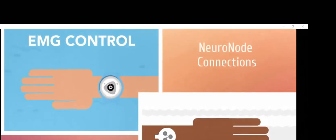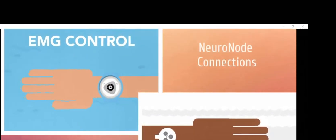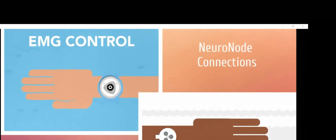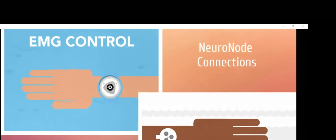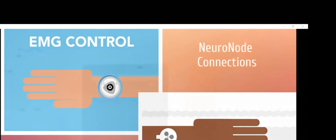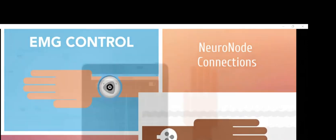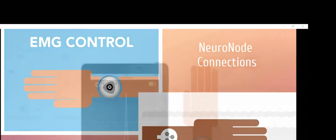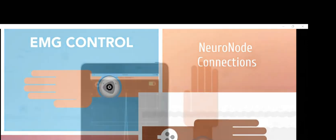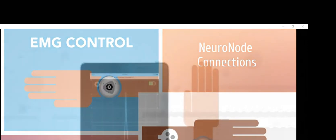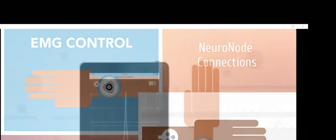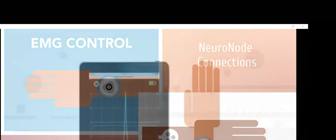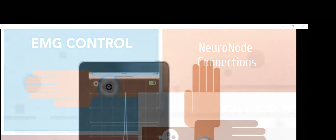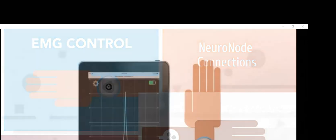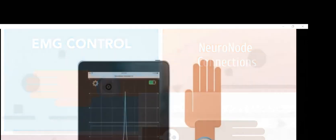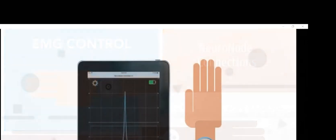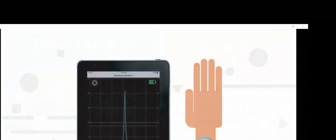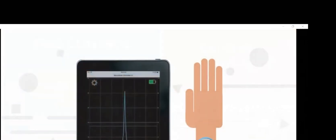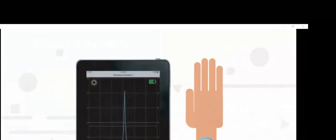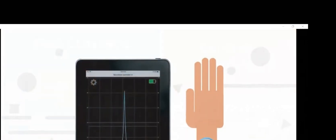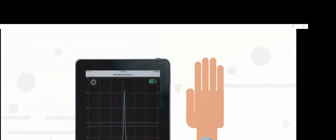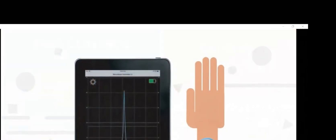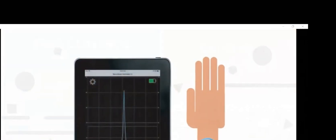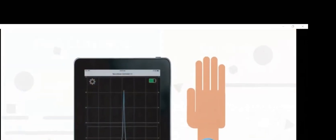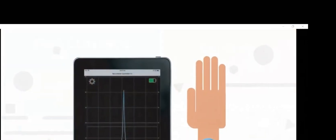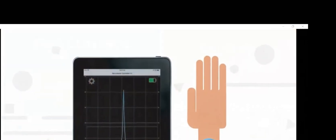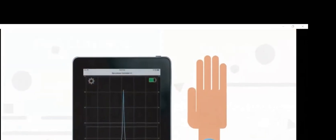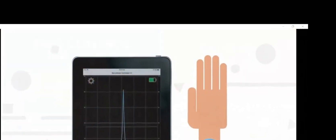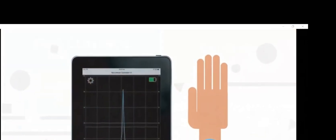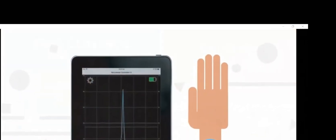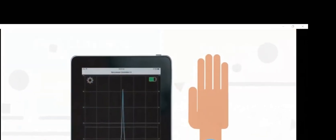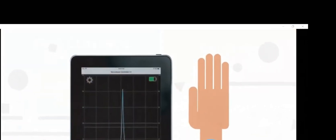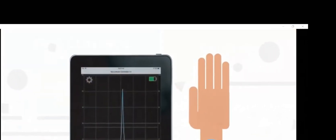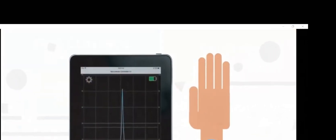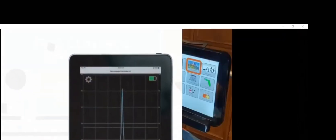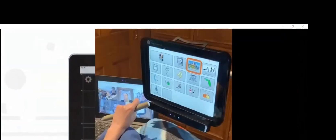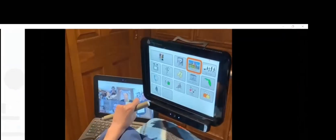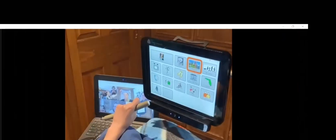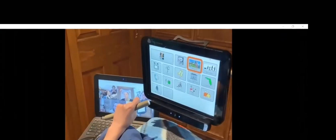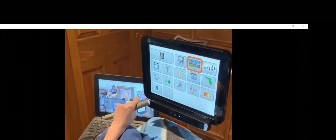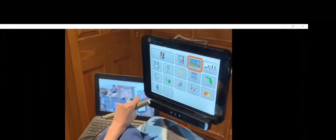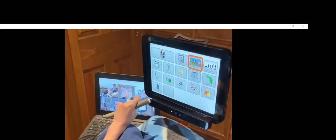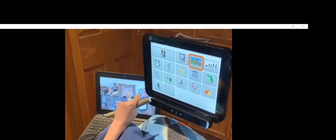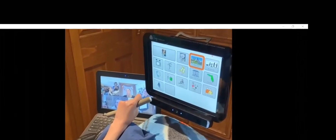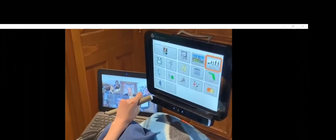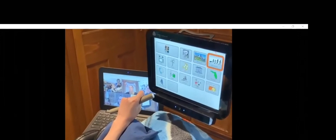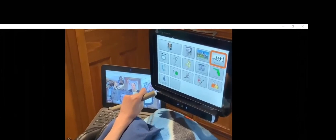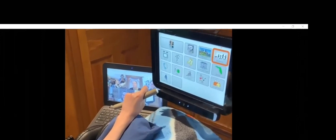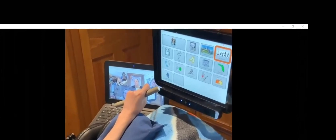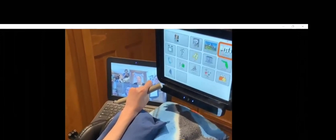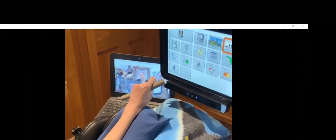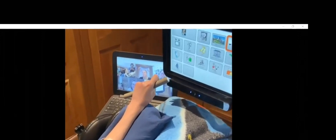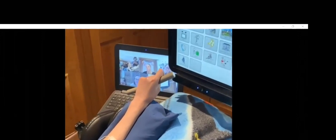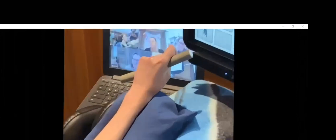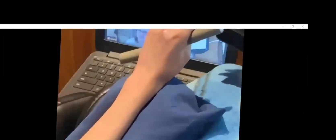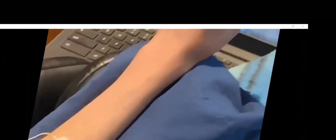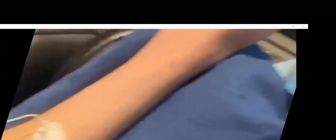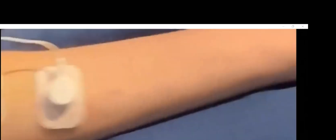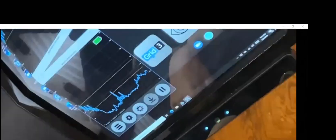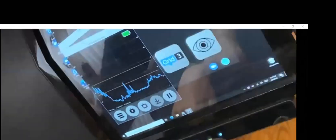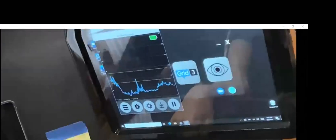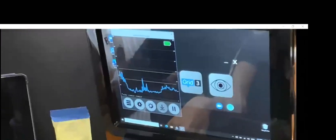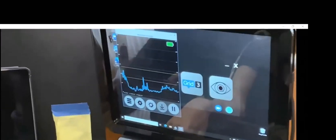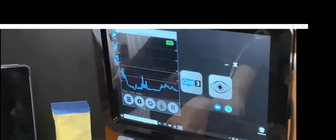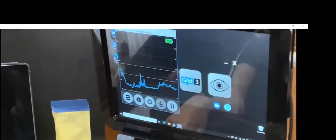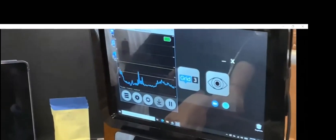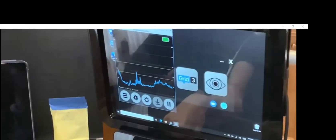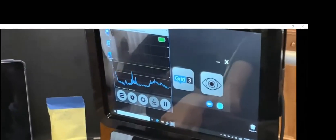my arm muscle. My electrode connects wirelessly through Bluetooth to a transmitter that enables what is called a switch. When my brain sends a signal to